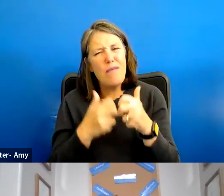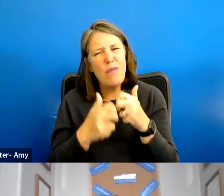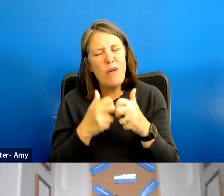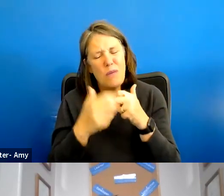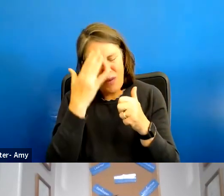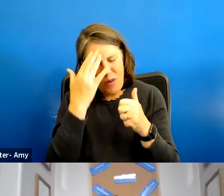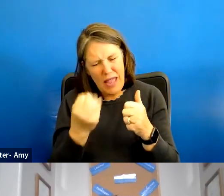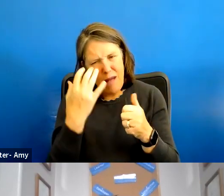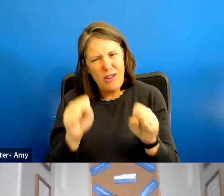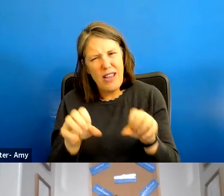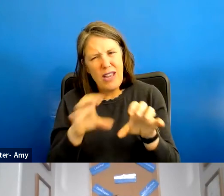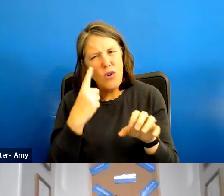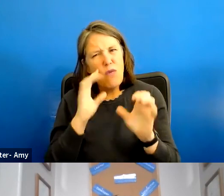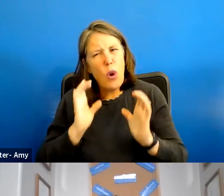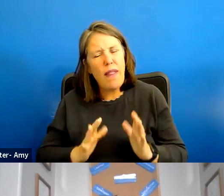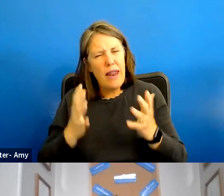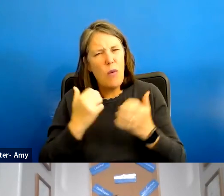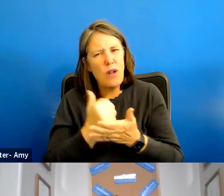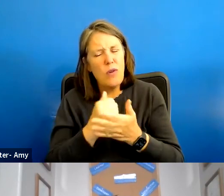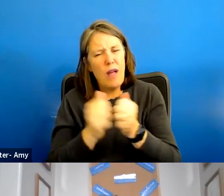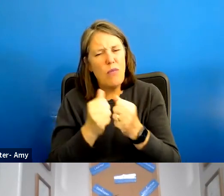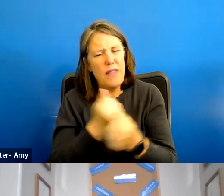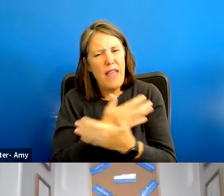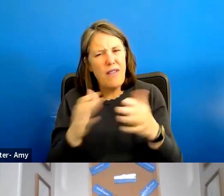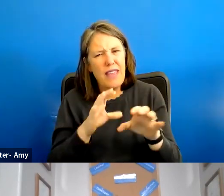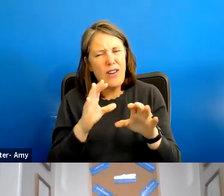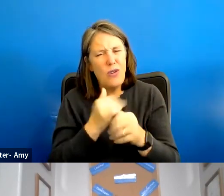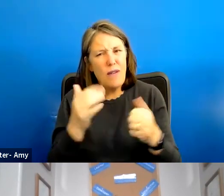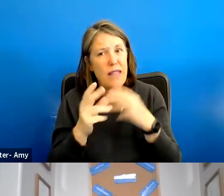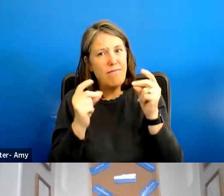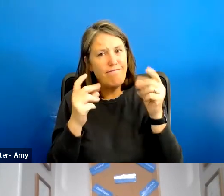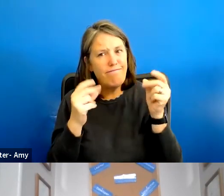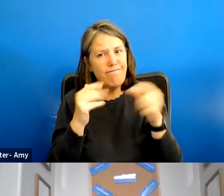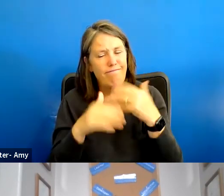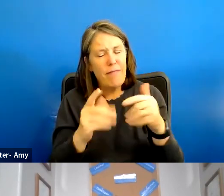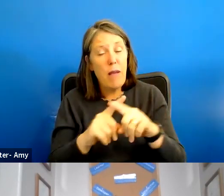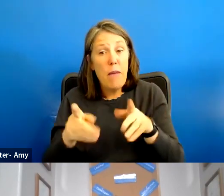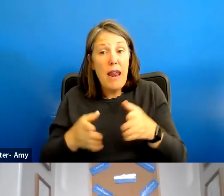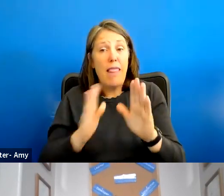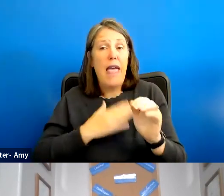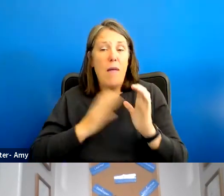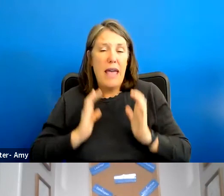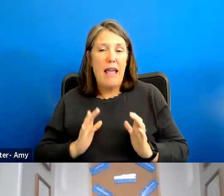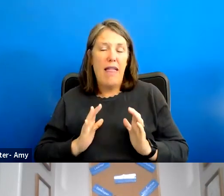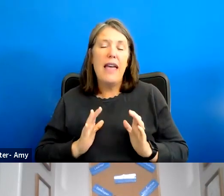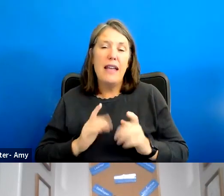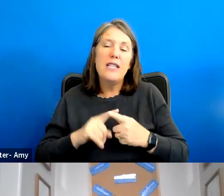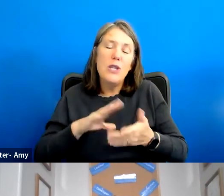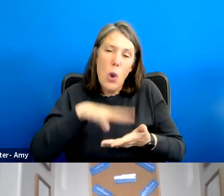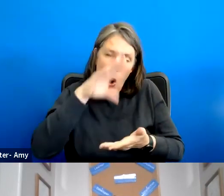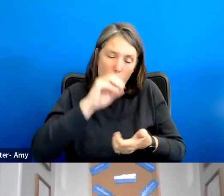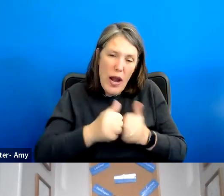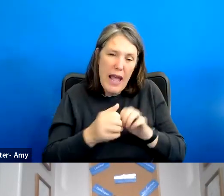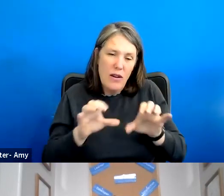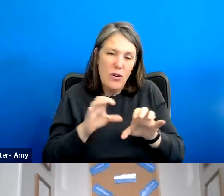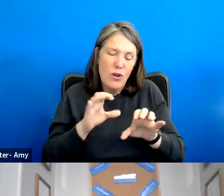can do for a client. I want to help with everything and do things quickly, but also allow my clients to learn how to